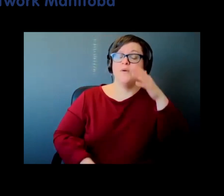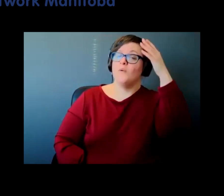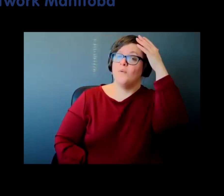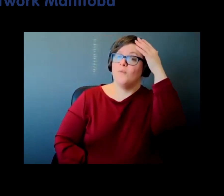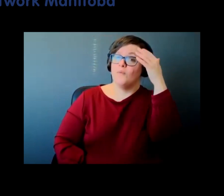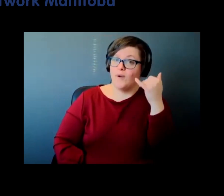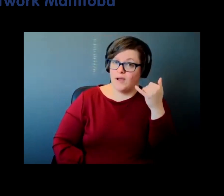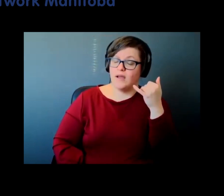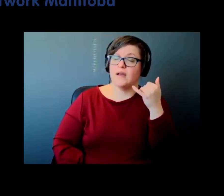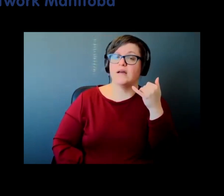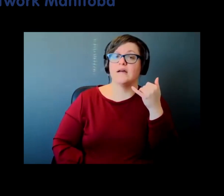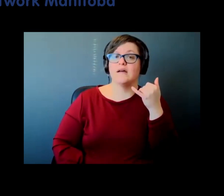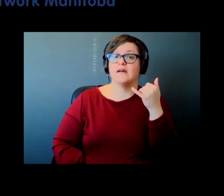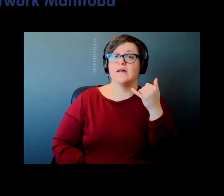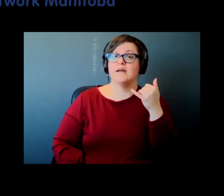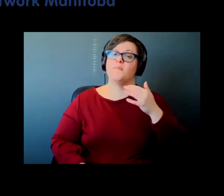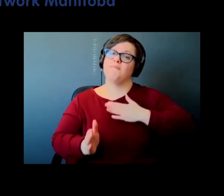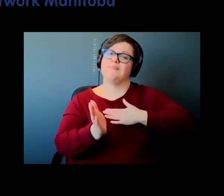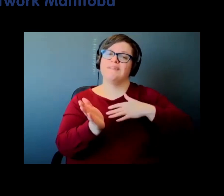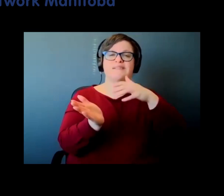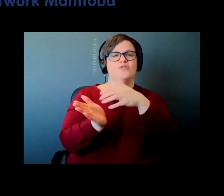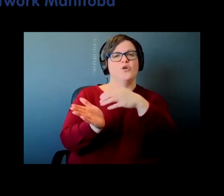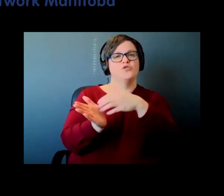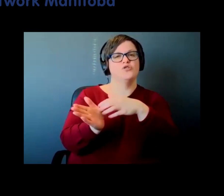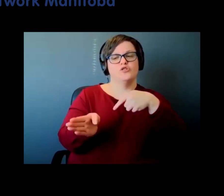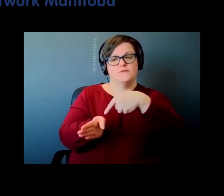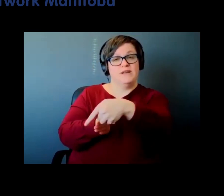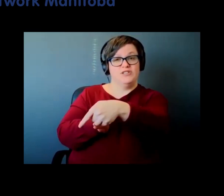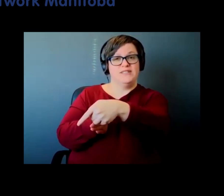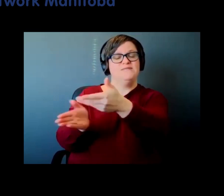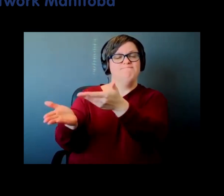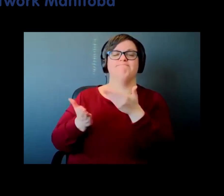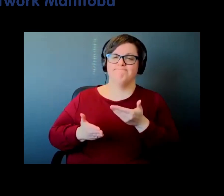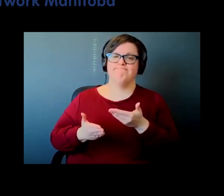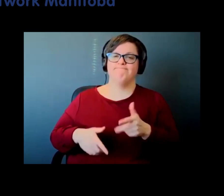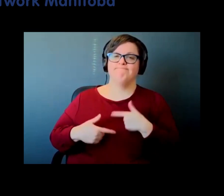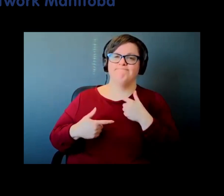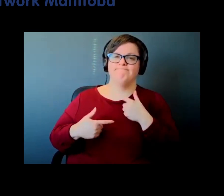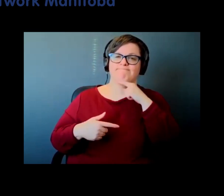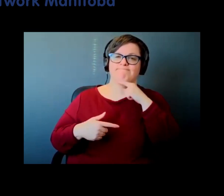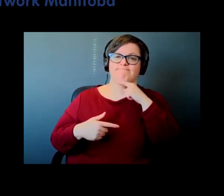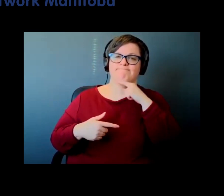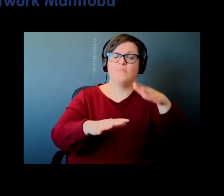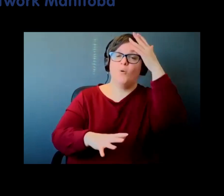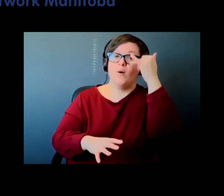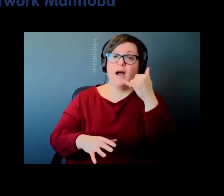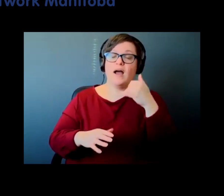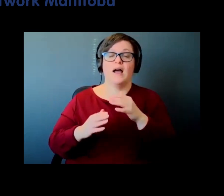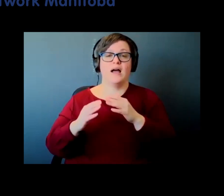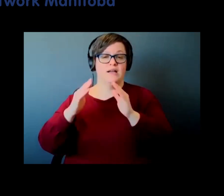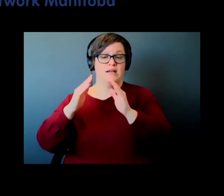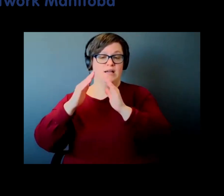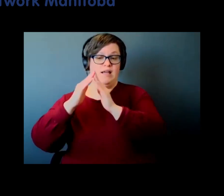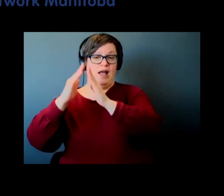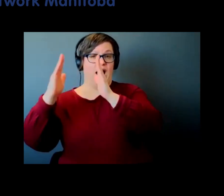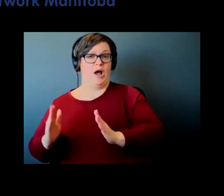my specialist, because indoor housing is intolerable to me at the